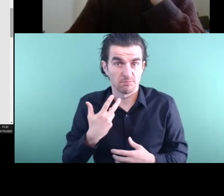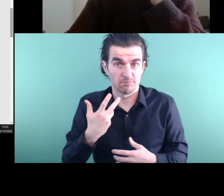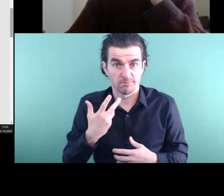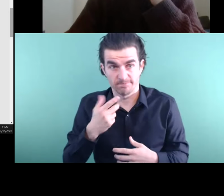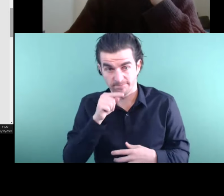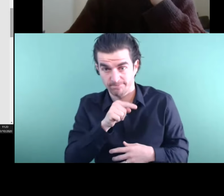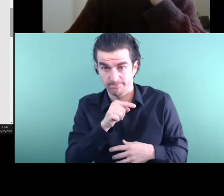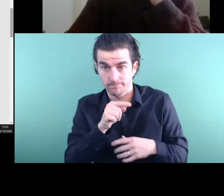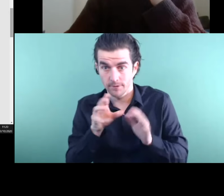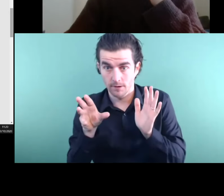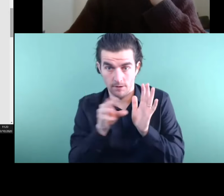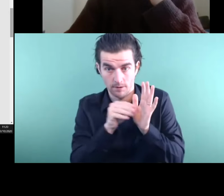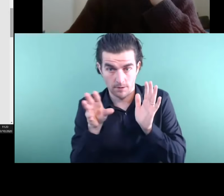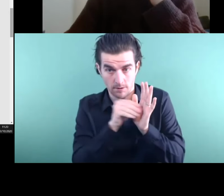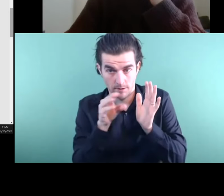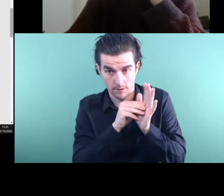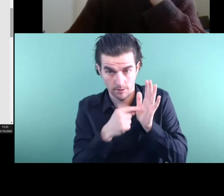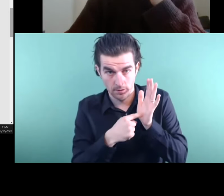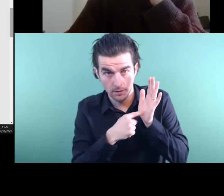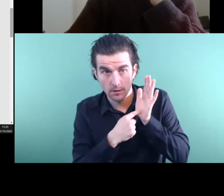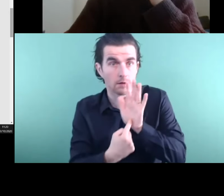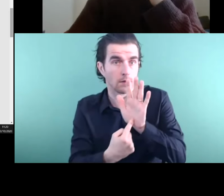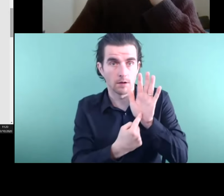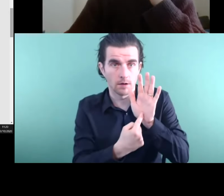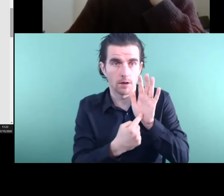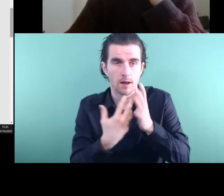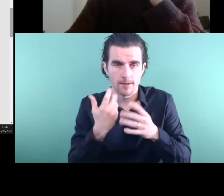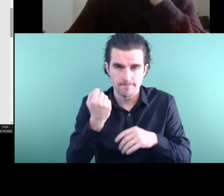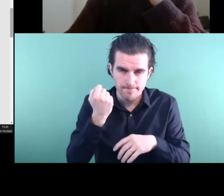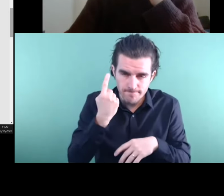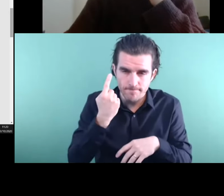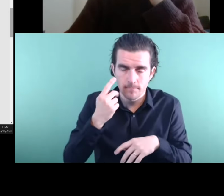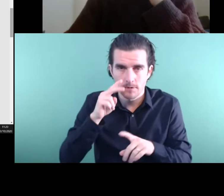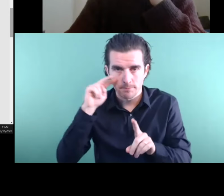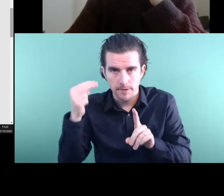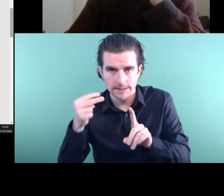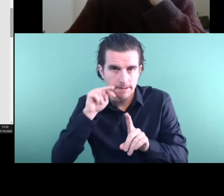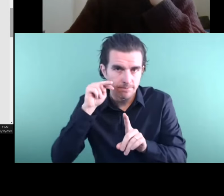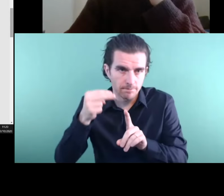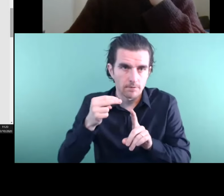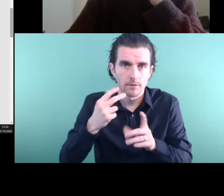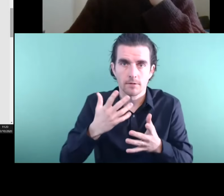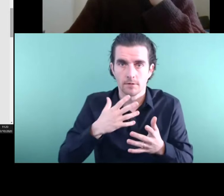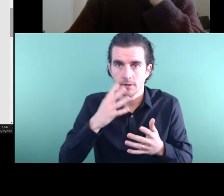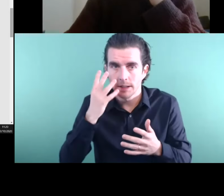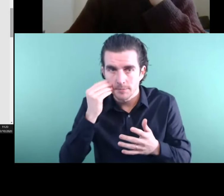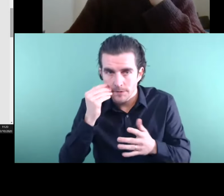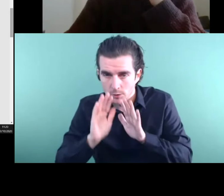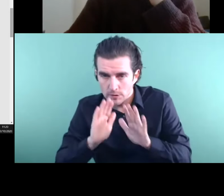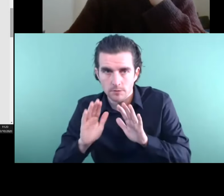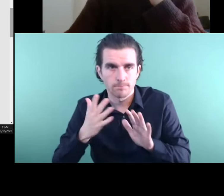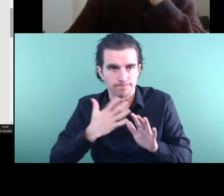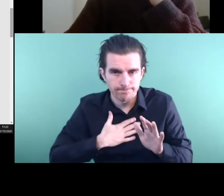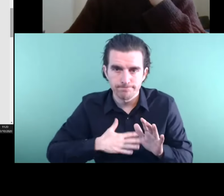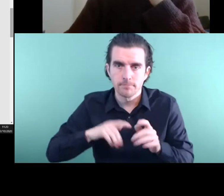governments or official institutions will look for findings, descriptive data. There might be after technical